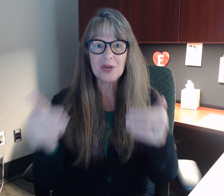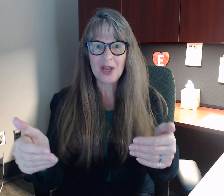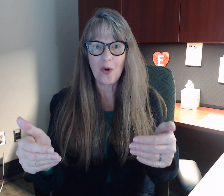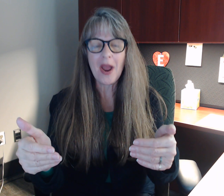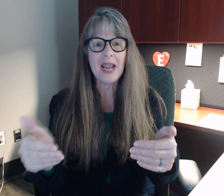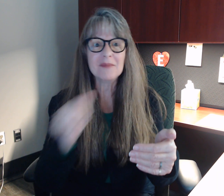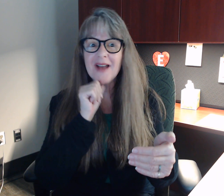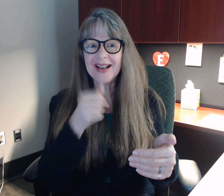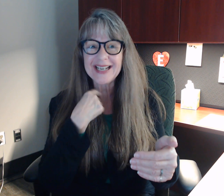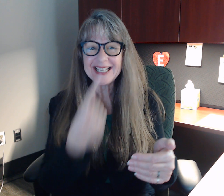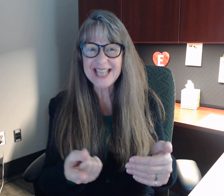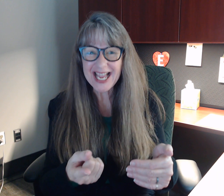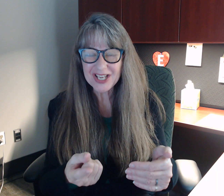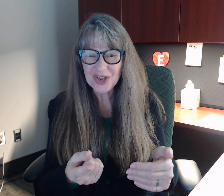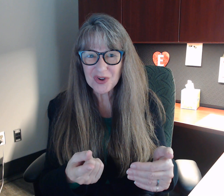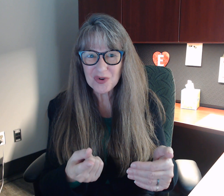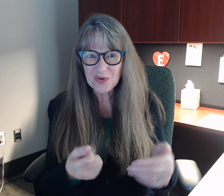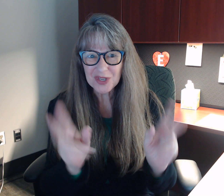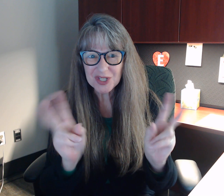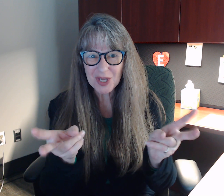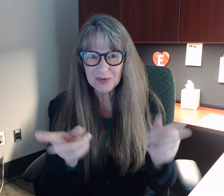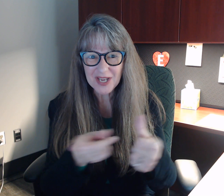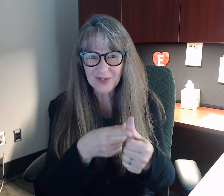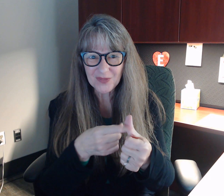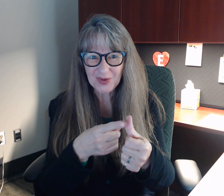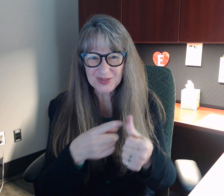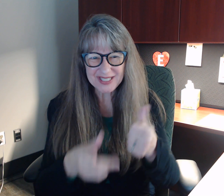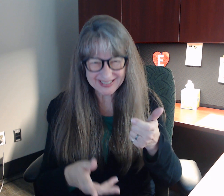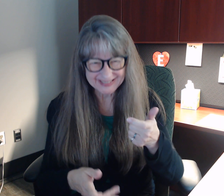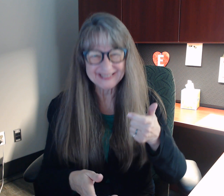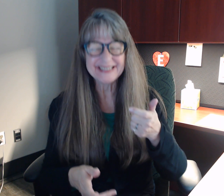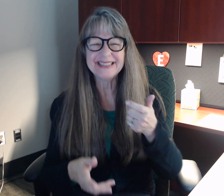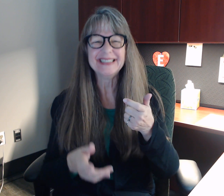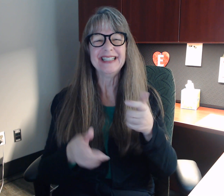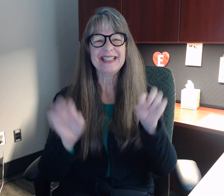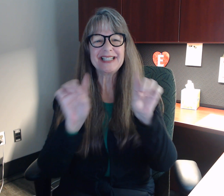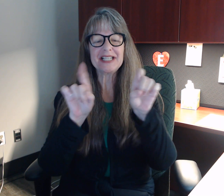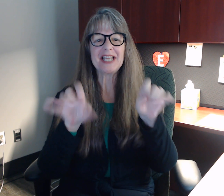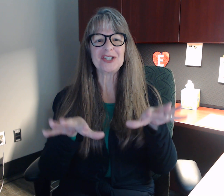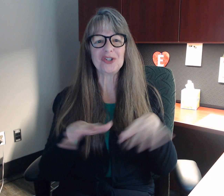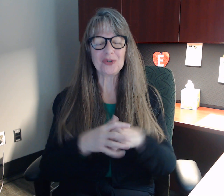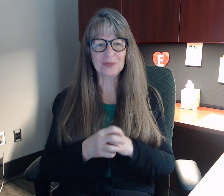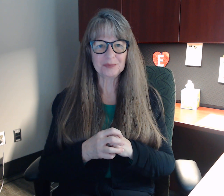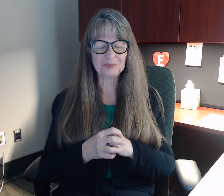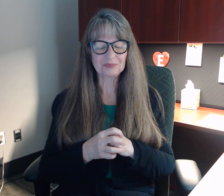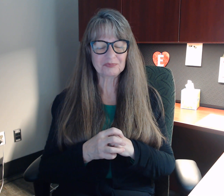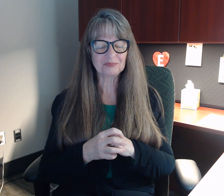go. And I'm not going to tell you the subject first to test you.